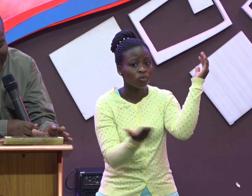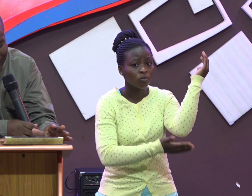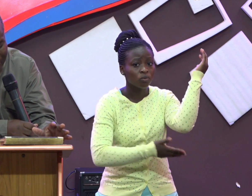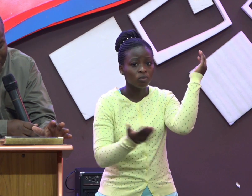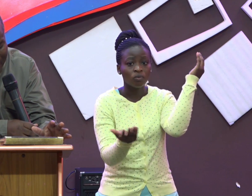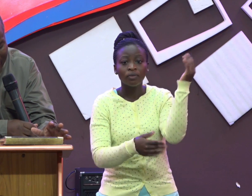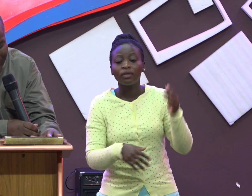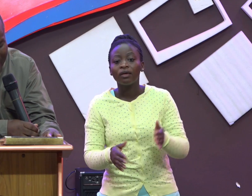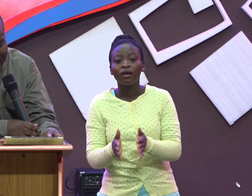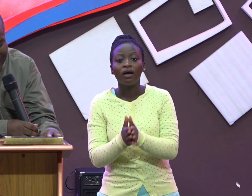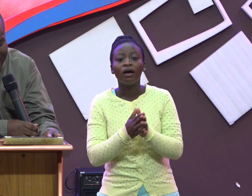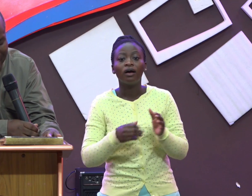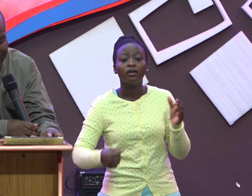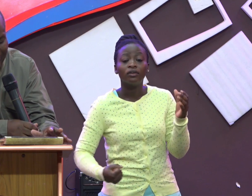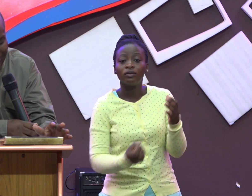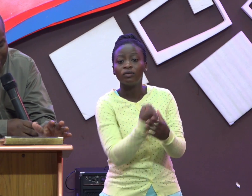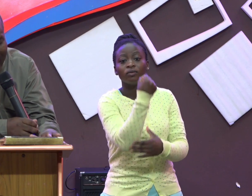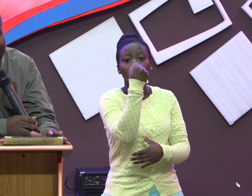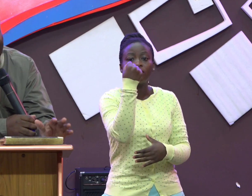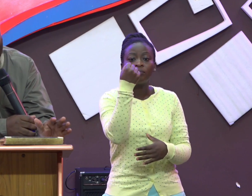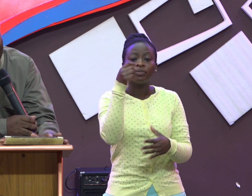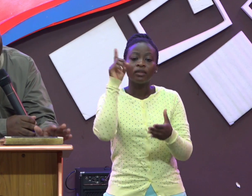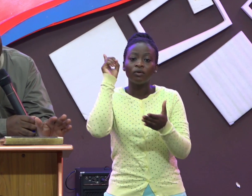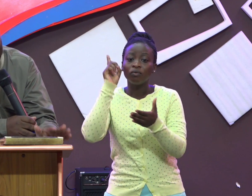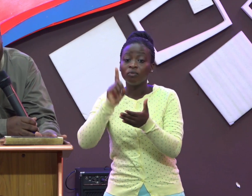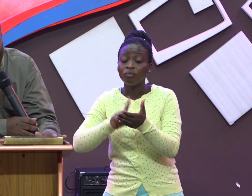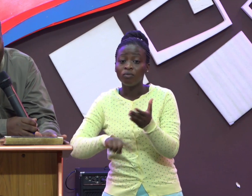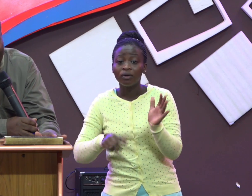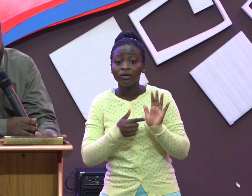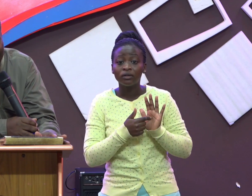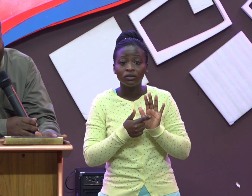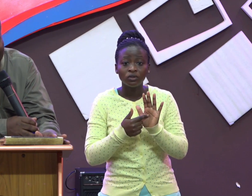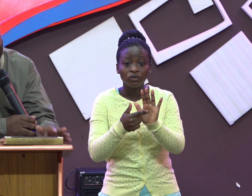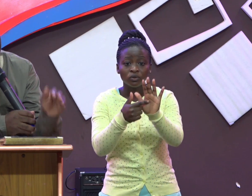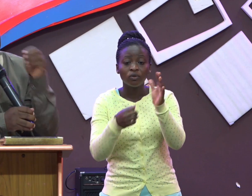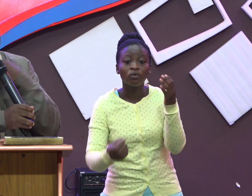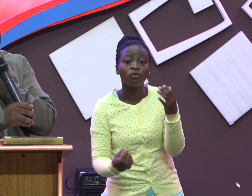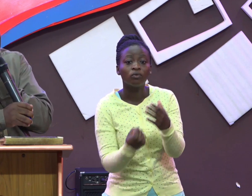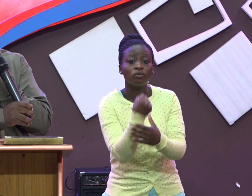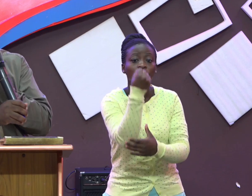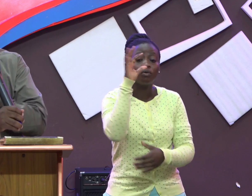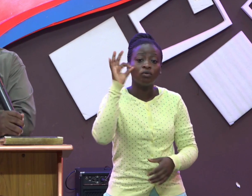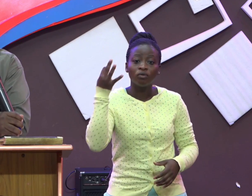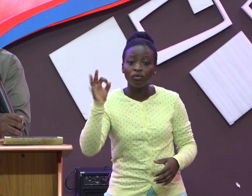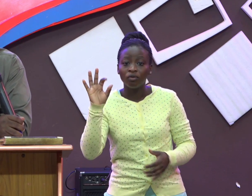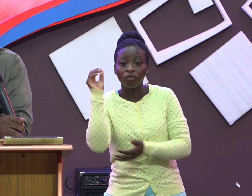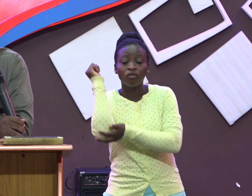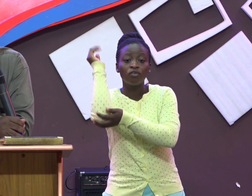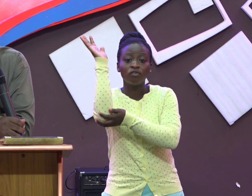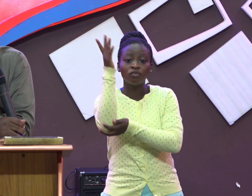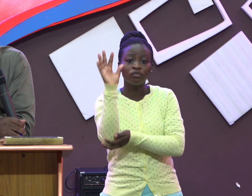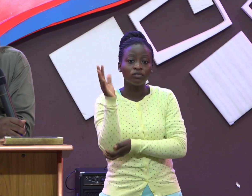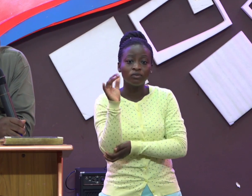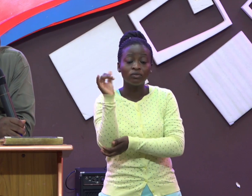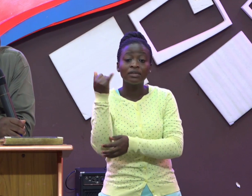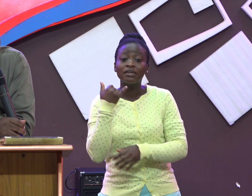Era ekikakasa obukulu bwagwo. And what ascertains its maturity kubala bibala. Is for it to start bearing the fruit. Kati Yesu bwagamba. So when